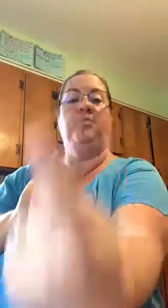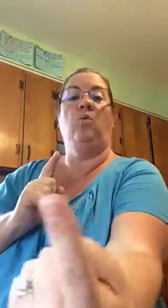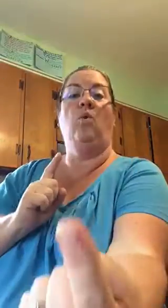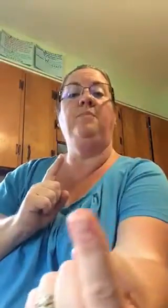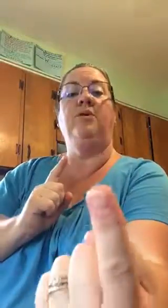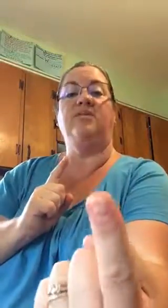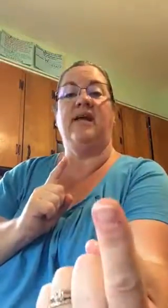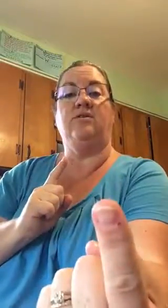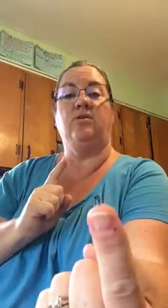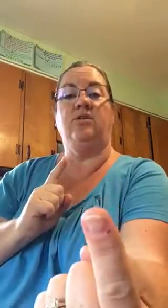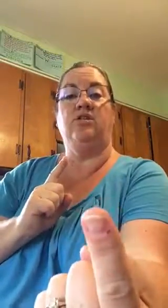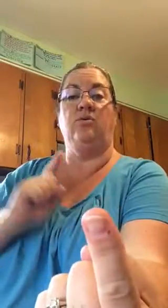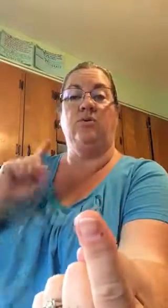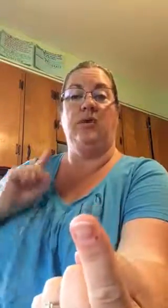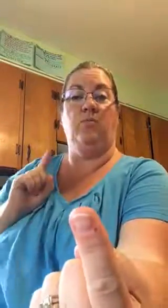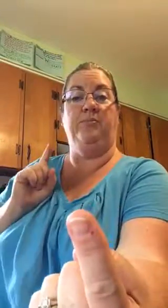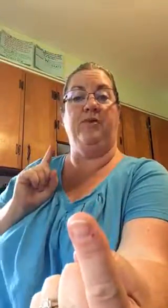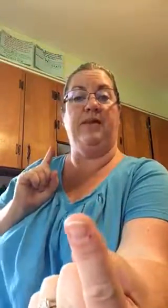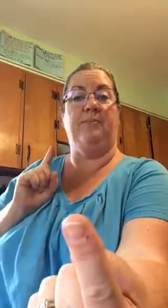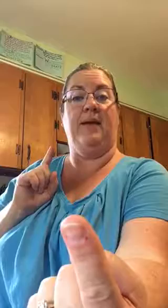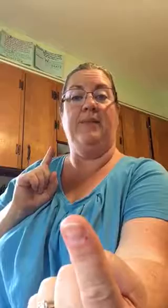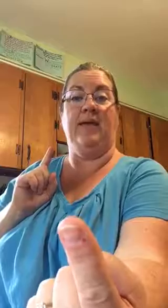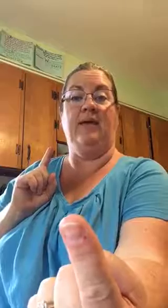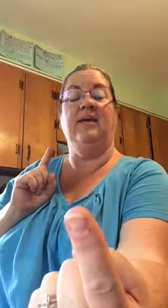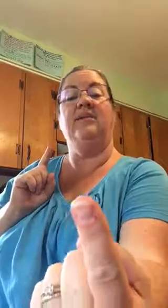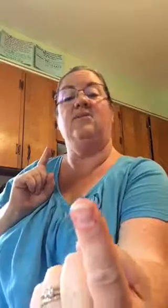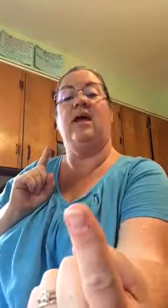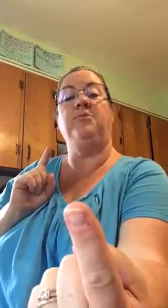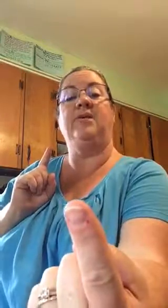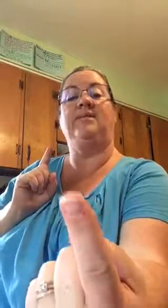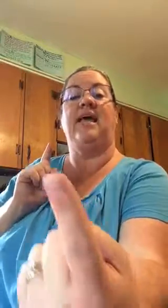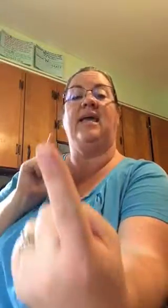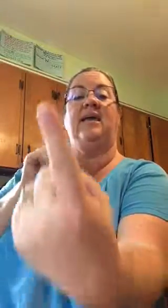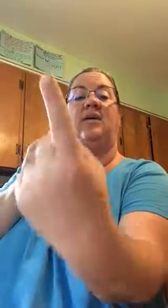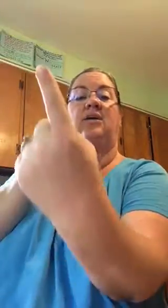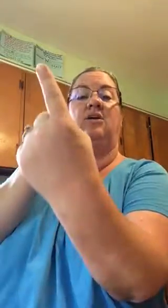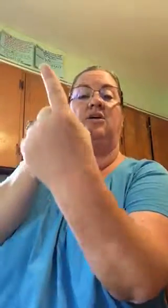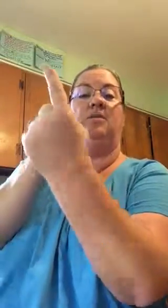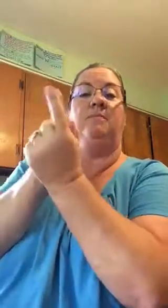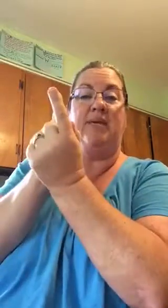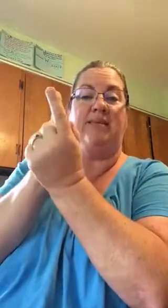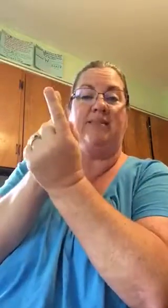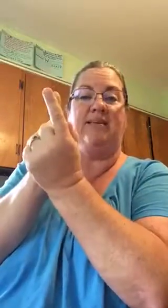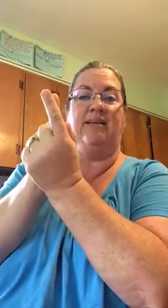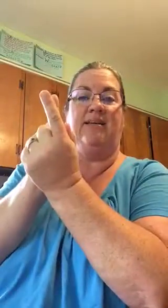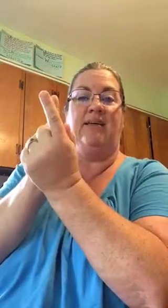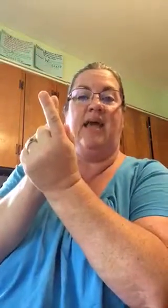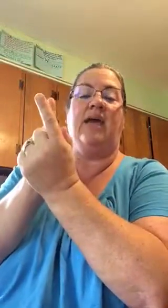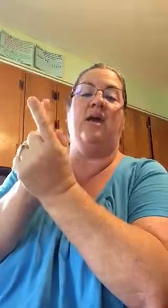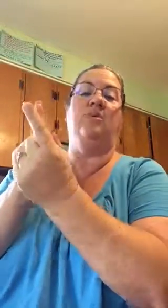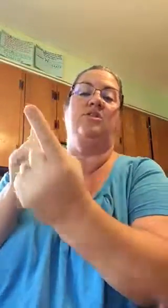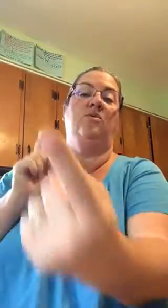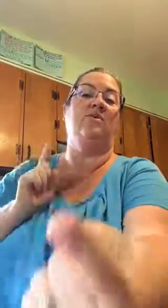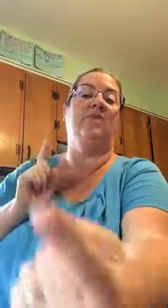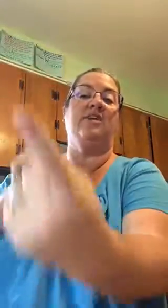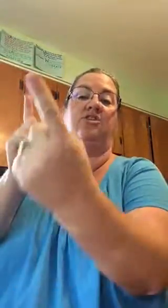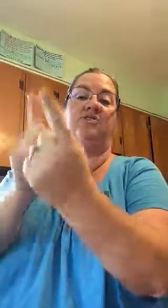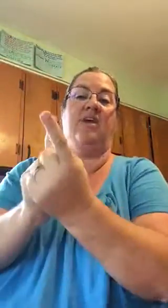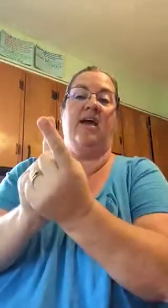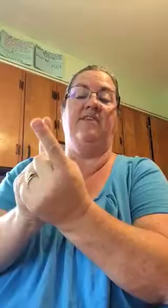put one person out towards you, keep one person out by me, so now I'm going to say meet. And I would do a directional sign if